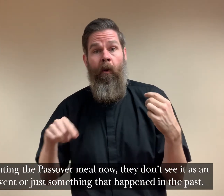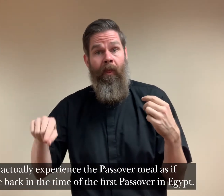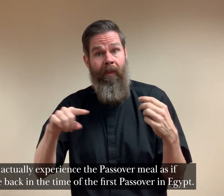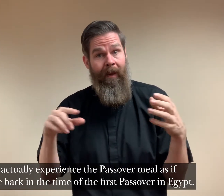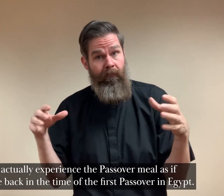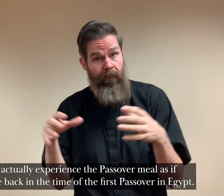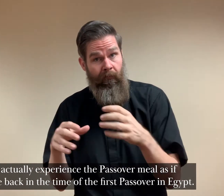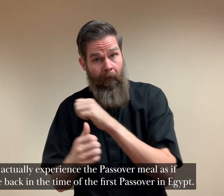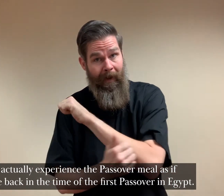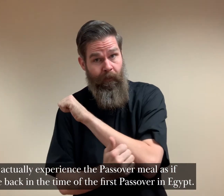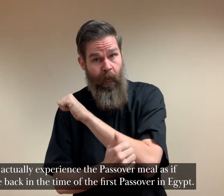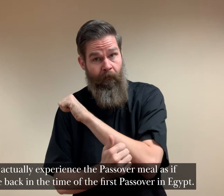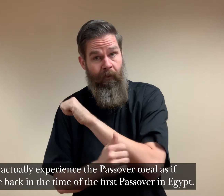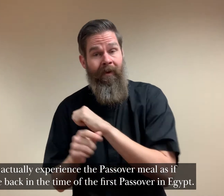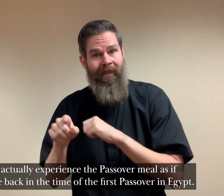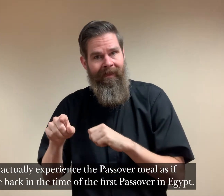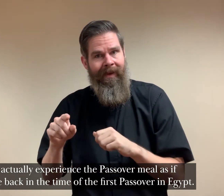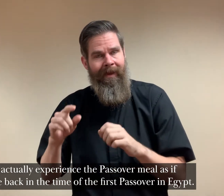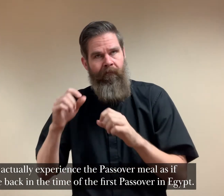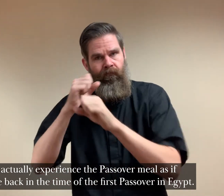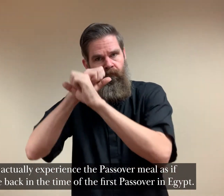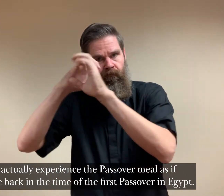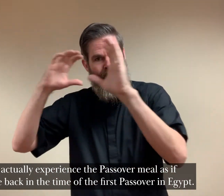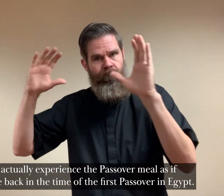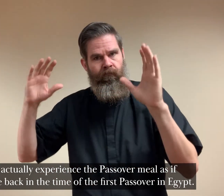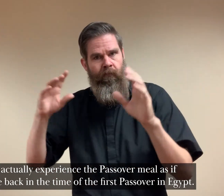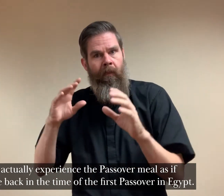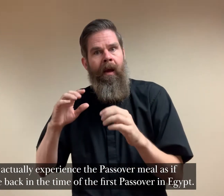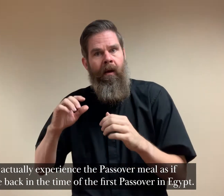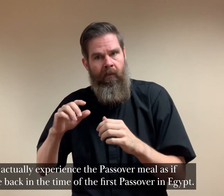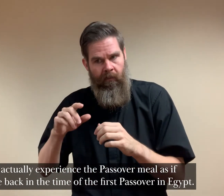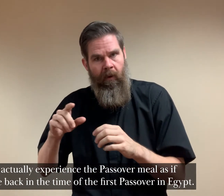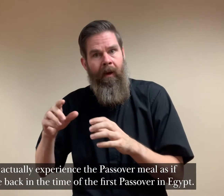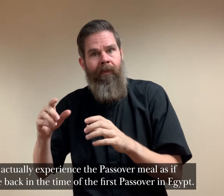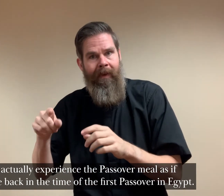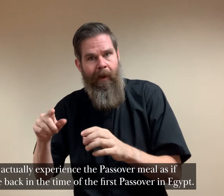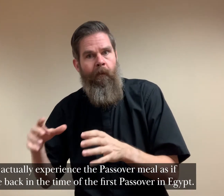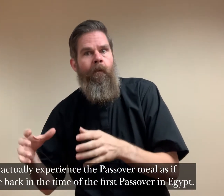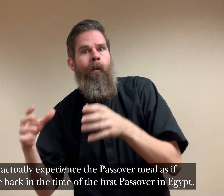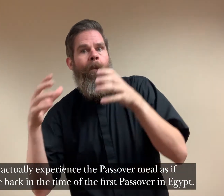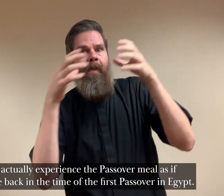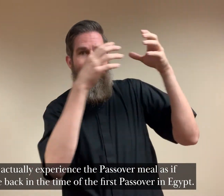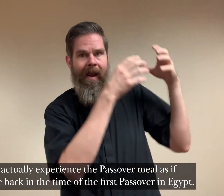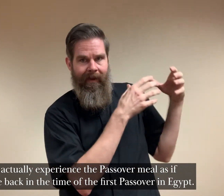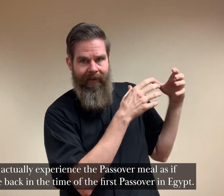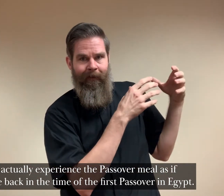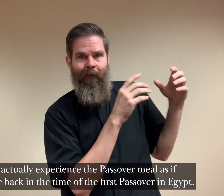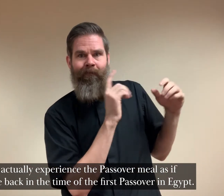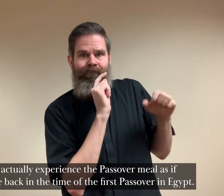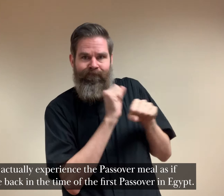They actually experience the Passover meal as if they were back in the time of the first Passover in Egypt.